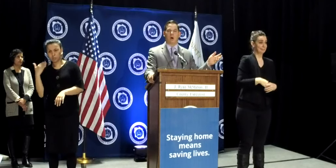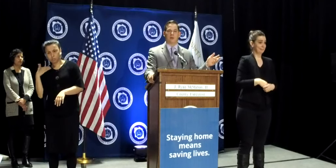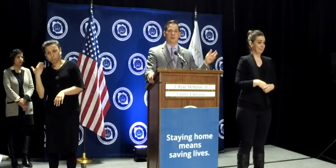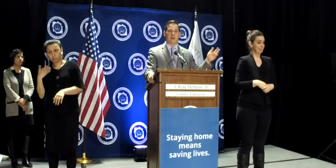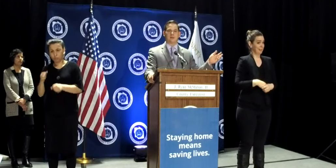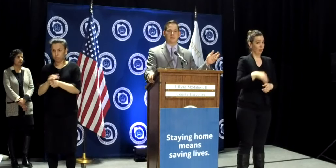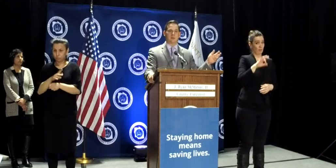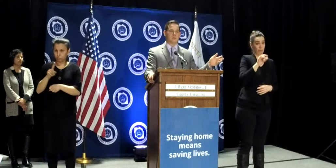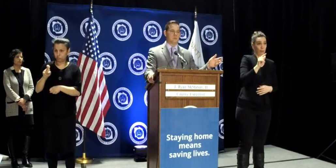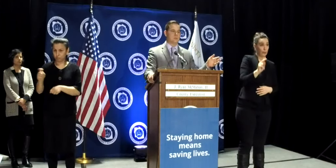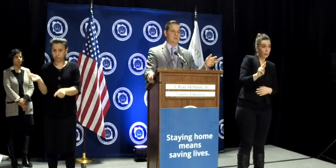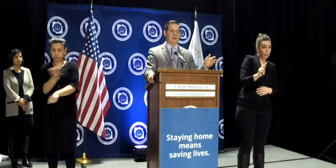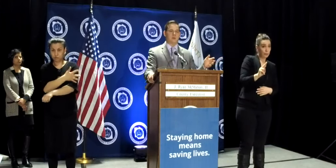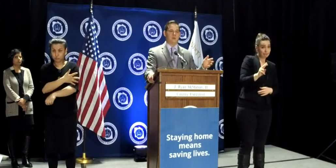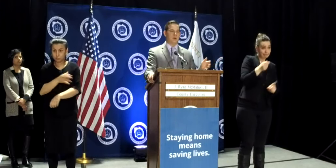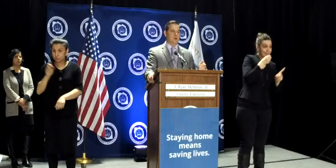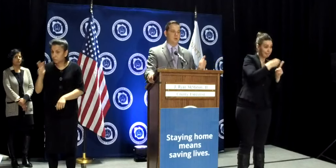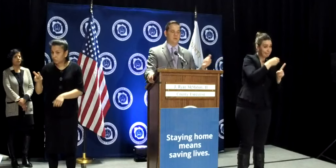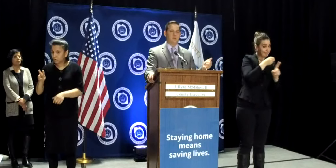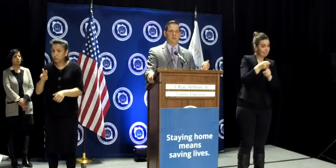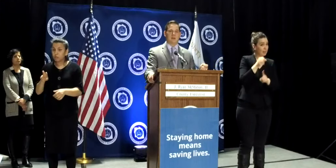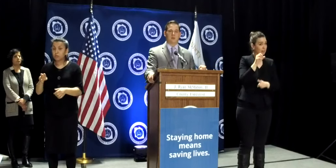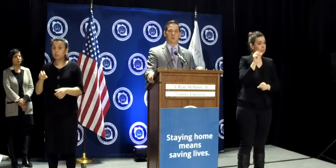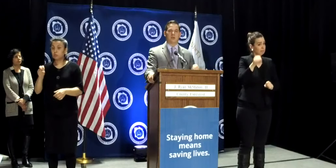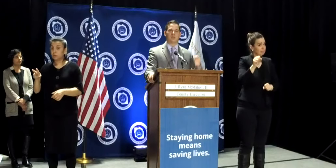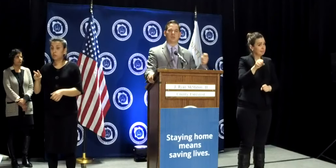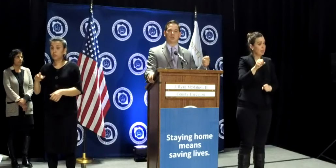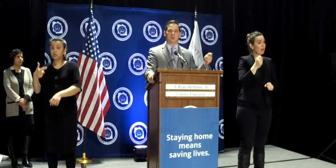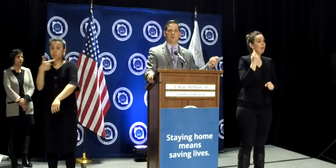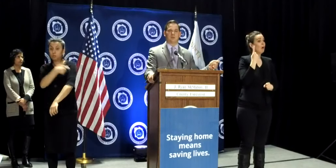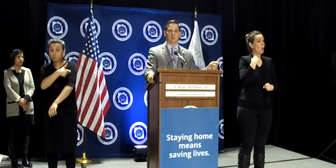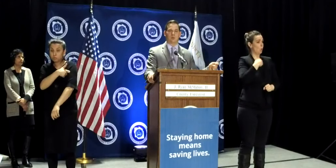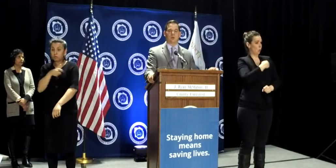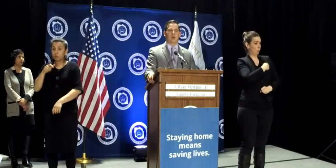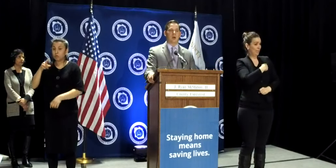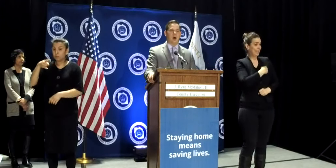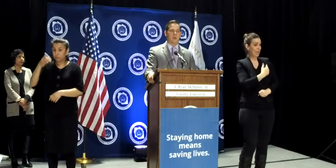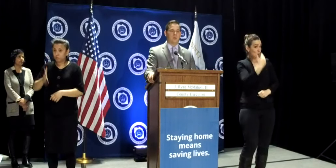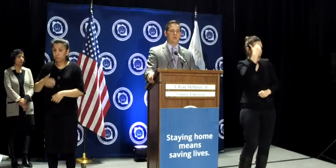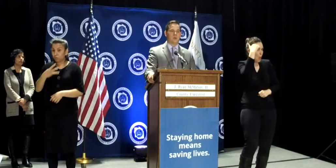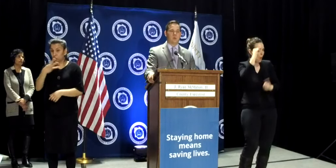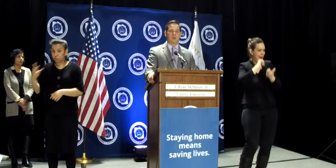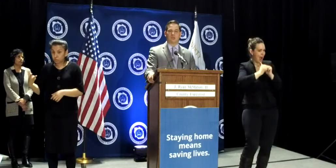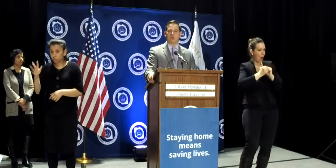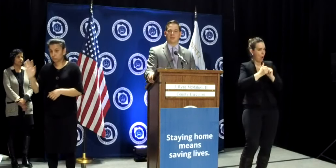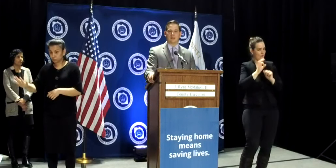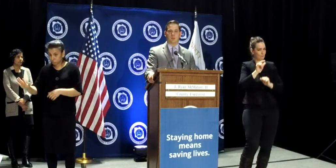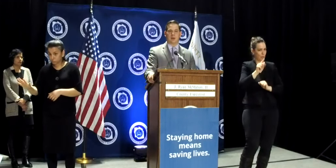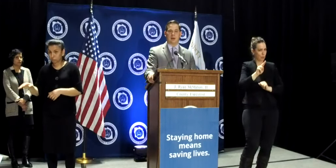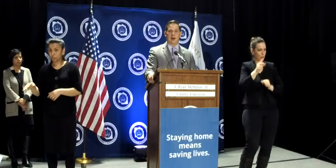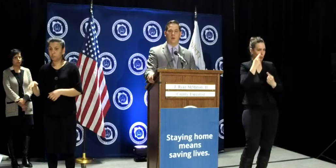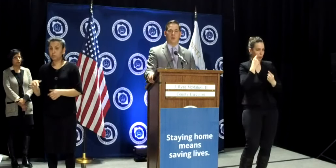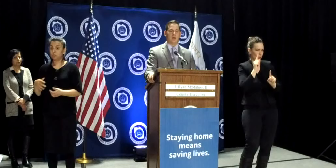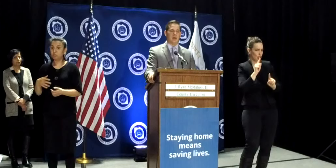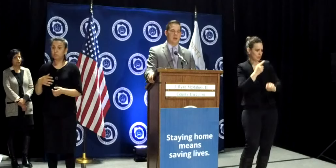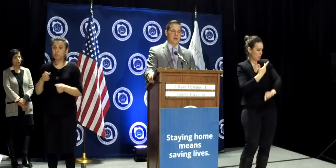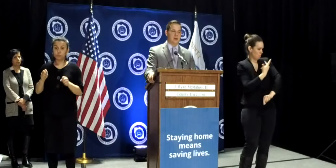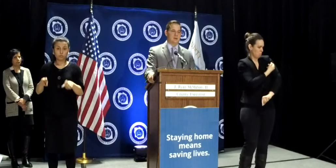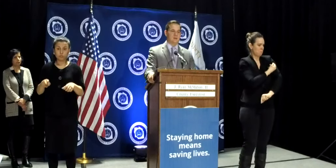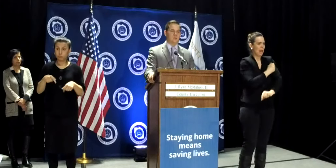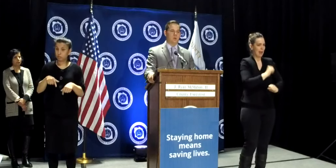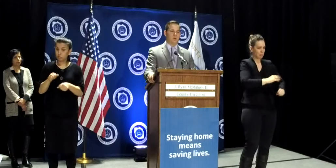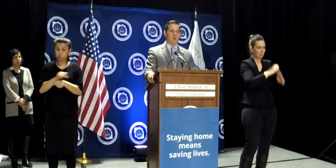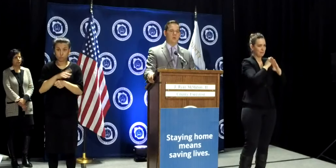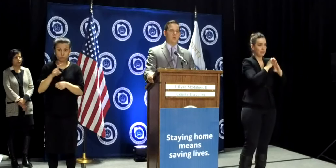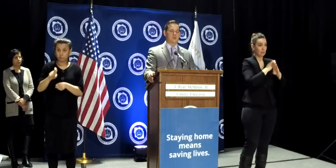not wrong. The data is going to side with you. You have a flu shot. There's ways to treat the flu. There's no way to treat this right now.